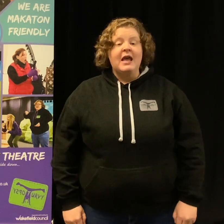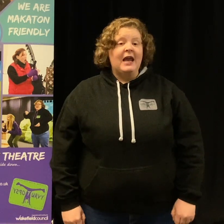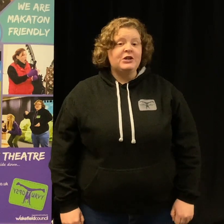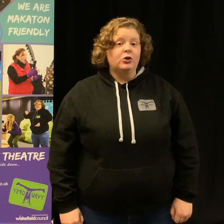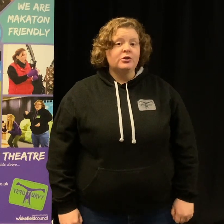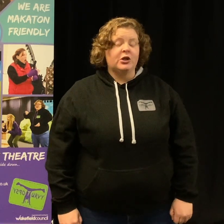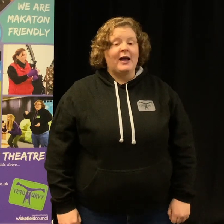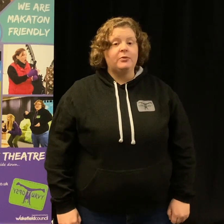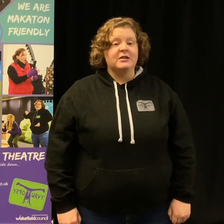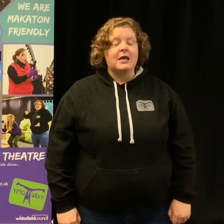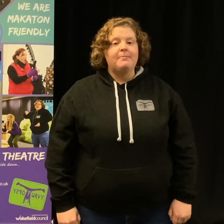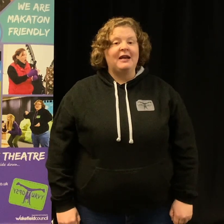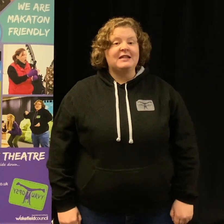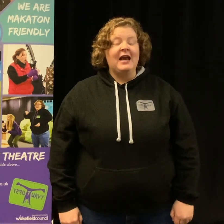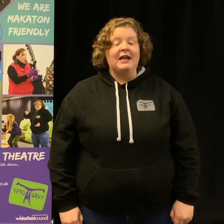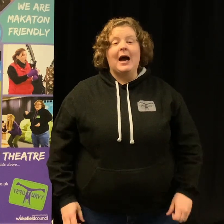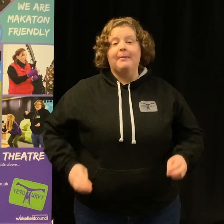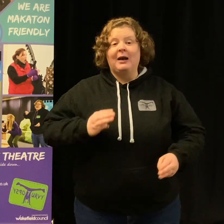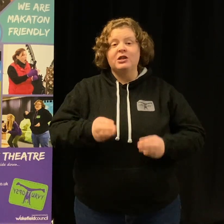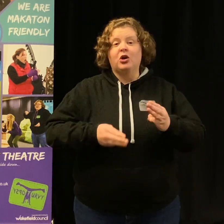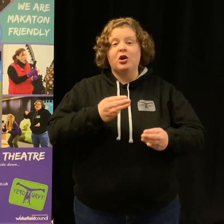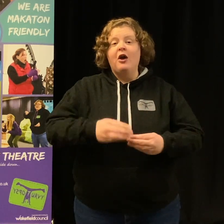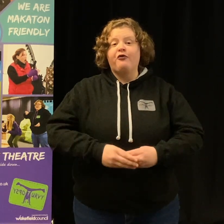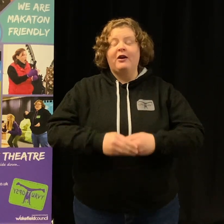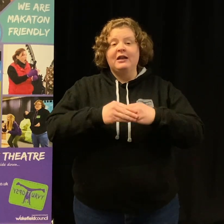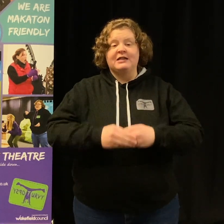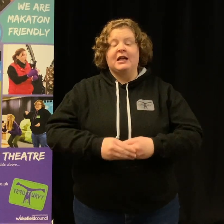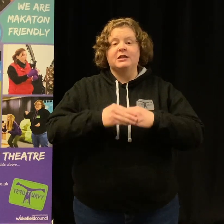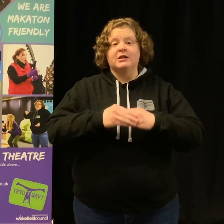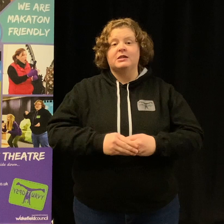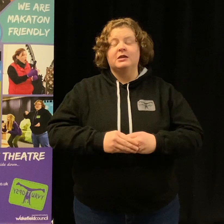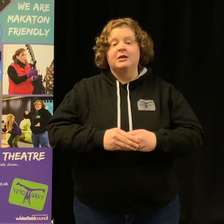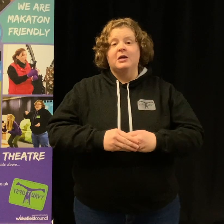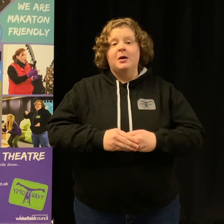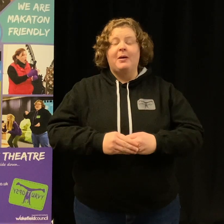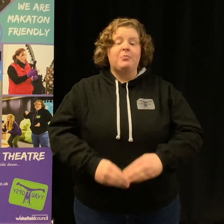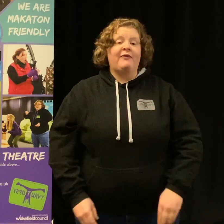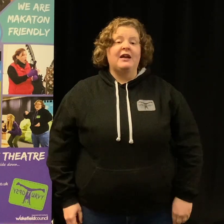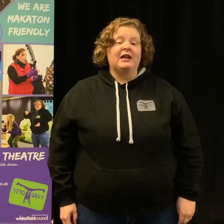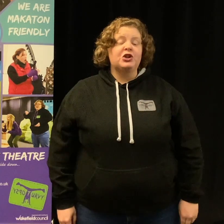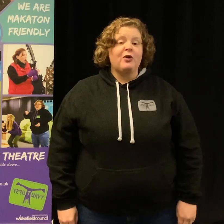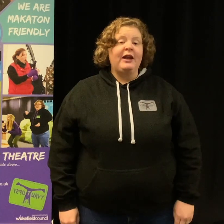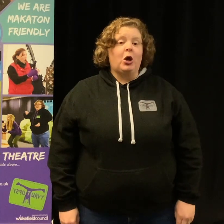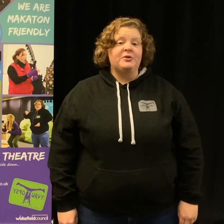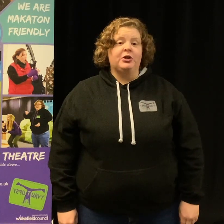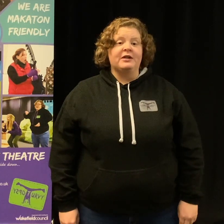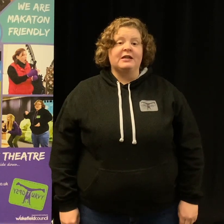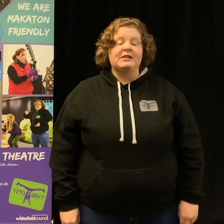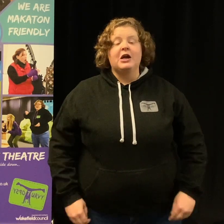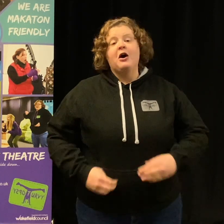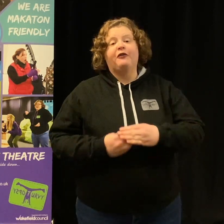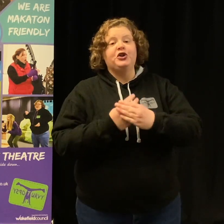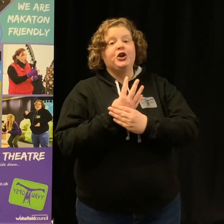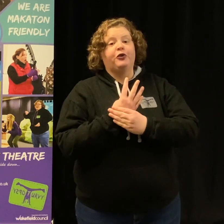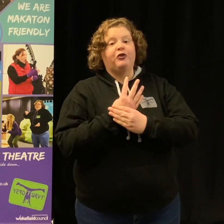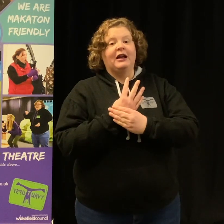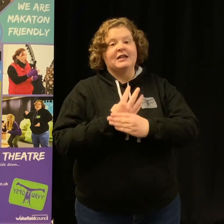It also helped us maintain our Makaton friendly status by providing training opportunities for new